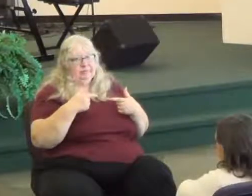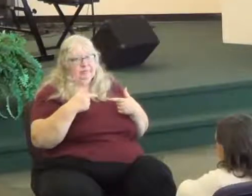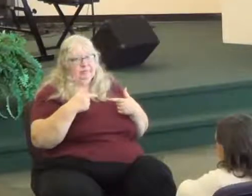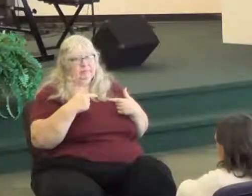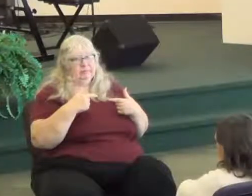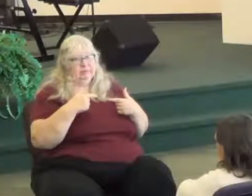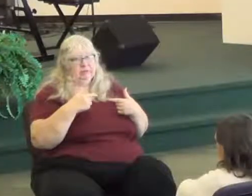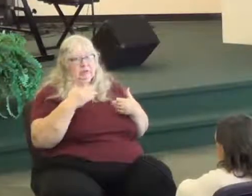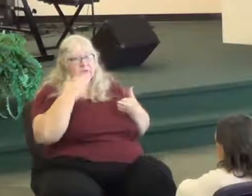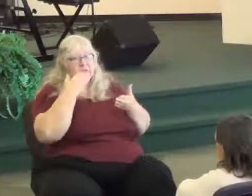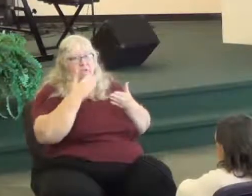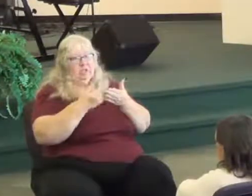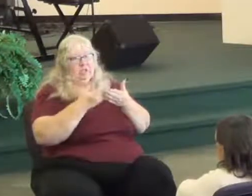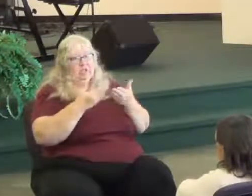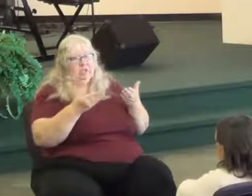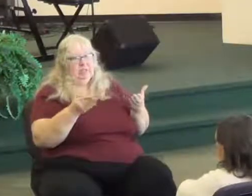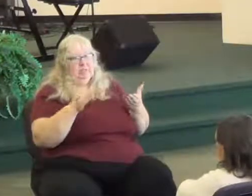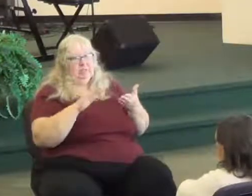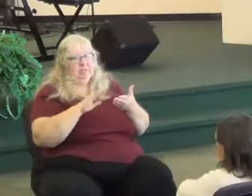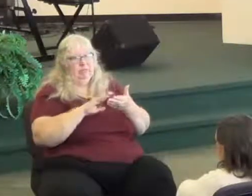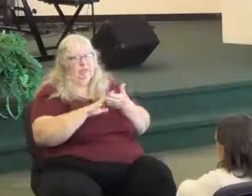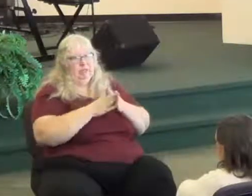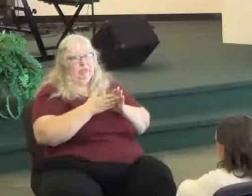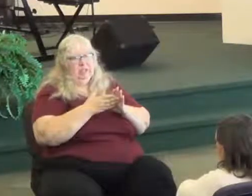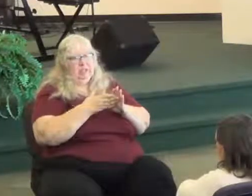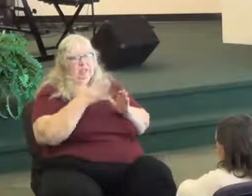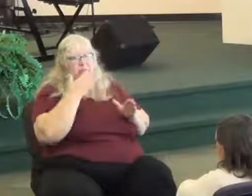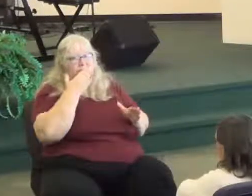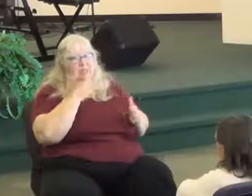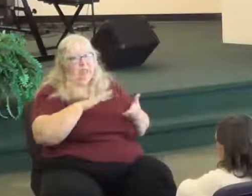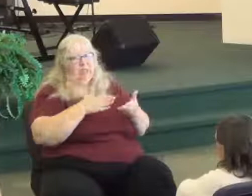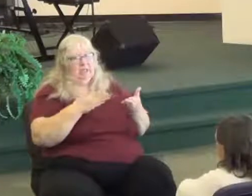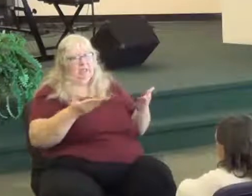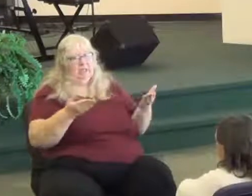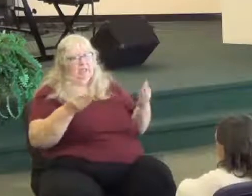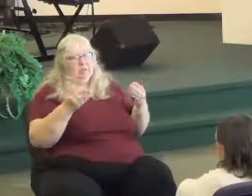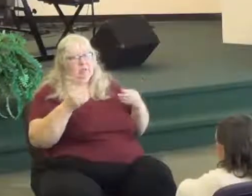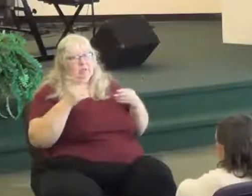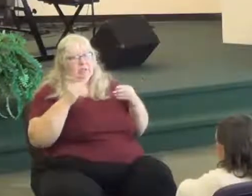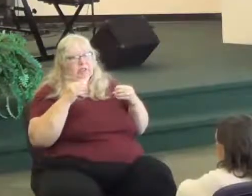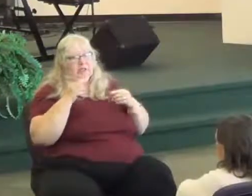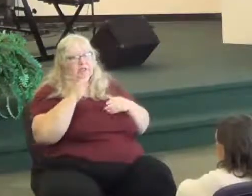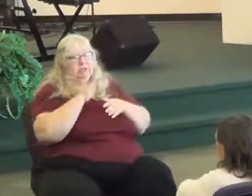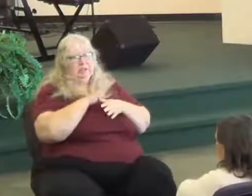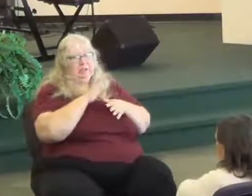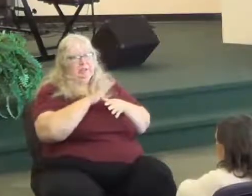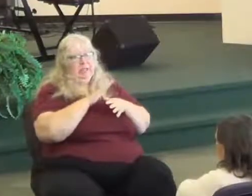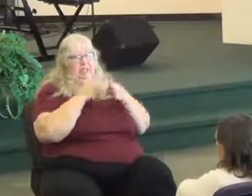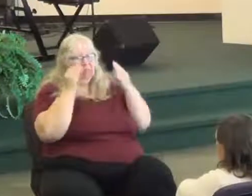See, a good thing becomes a bad thing when it becomes the main thing. How about us in everyday life?